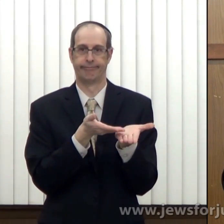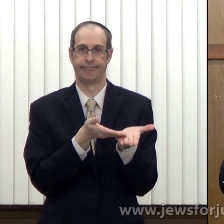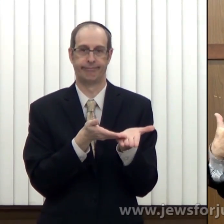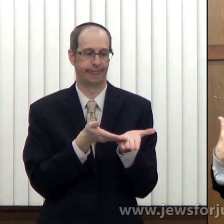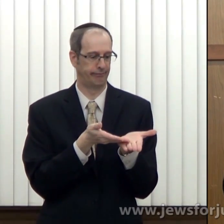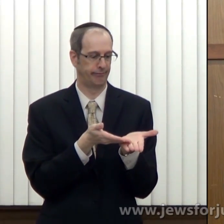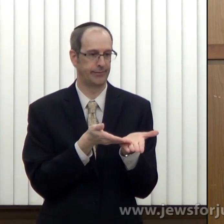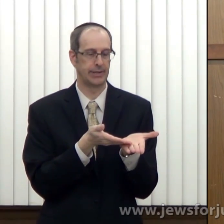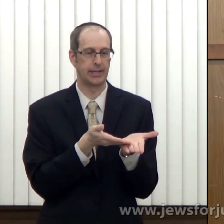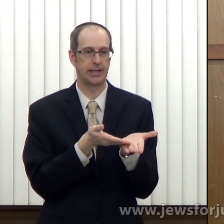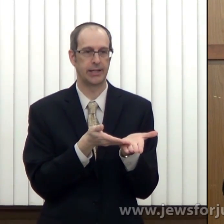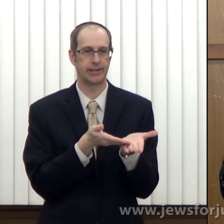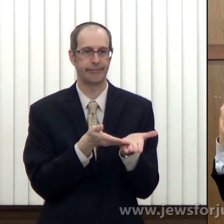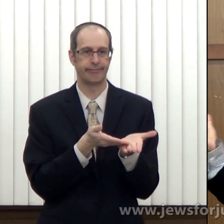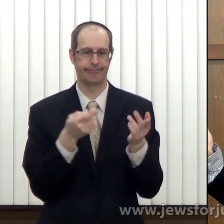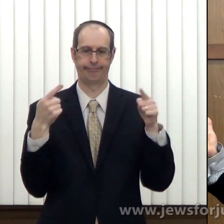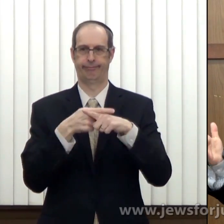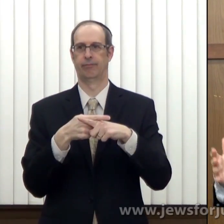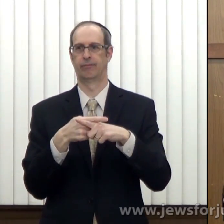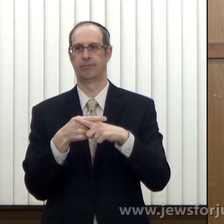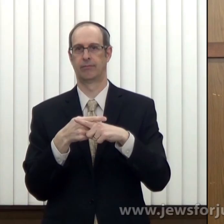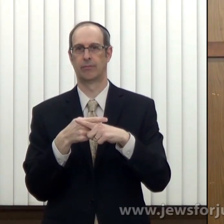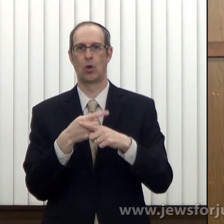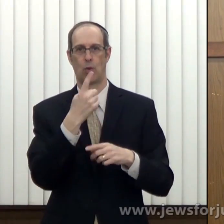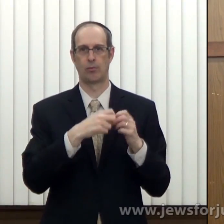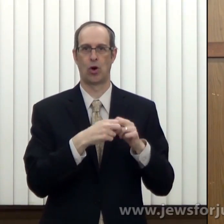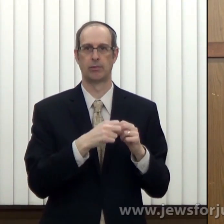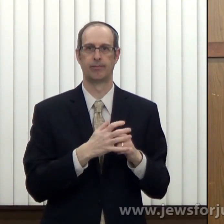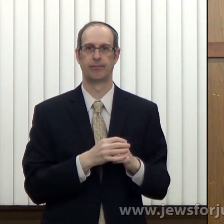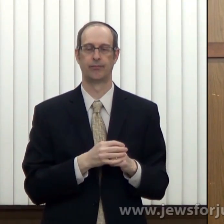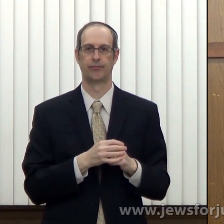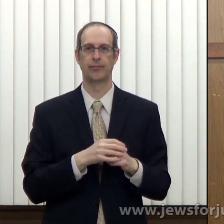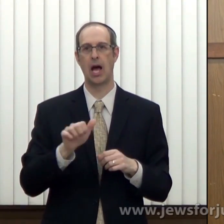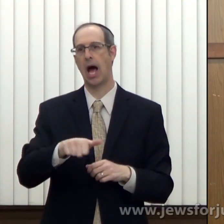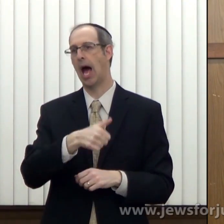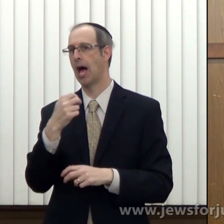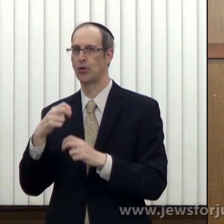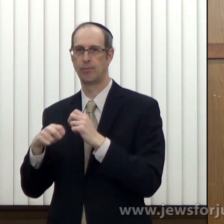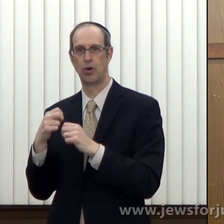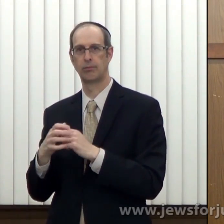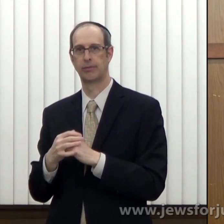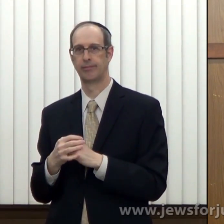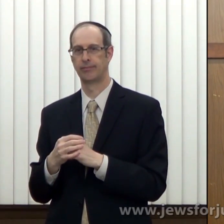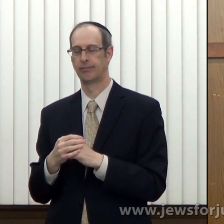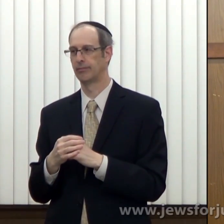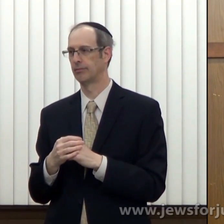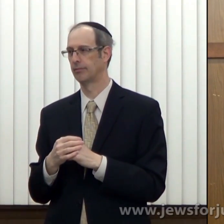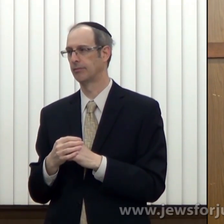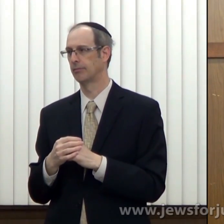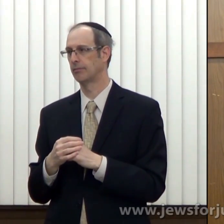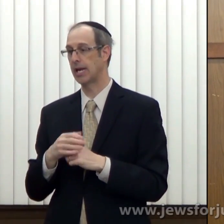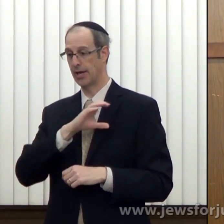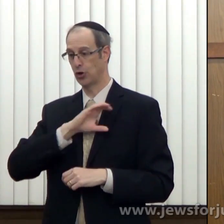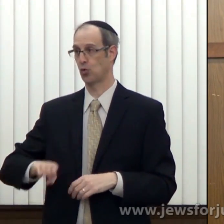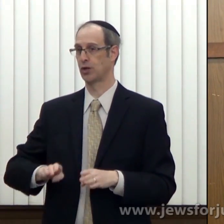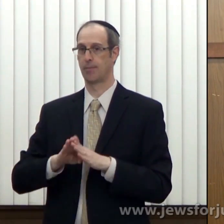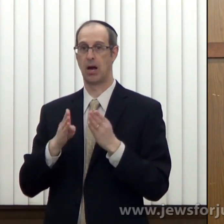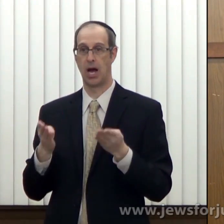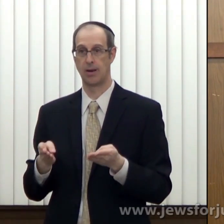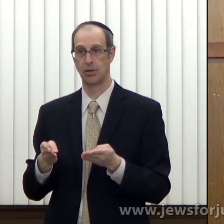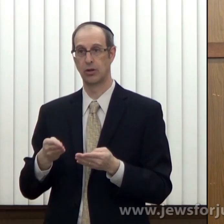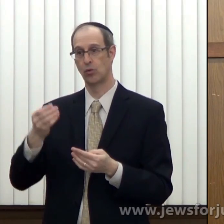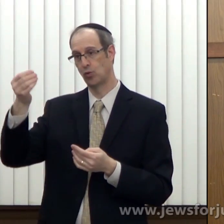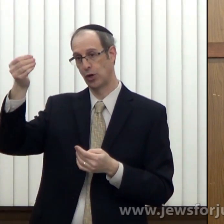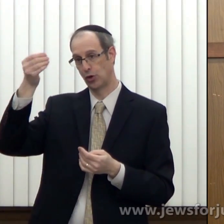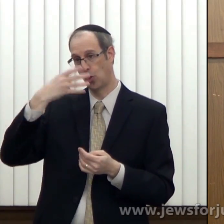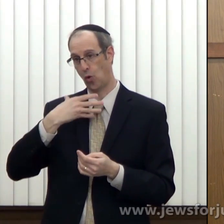is contradictory. That's one problem. Another problem is that in the Christian Bible, we're